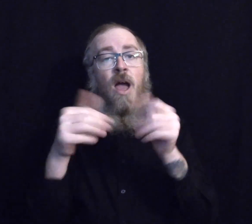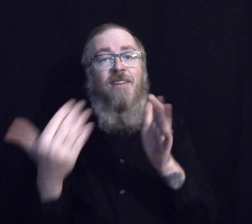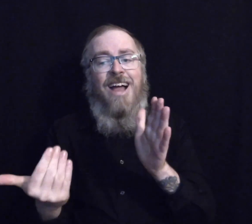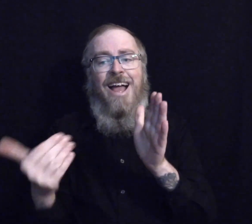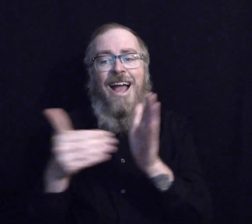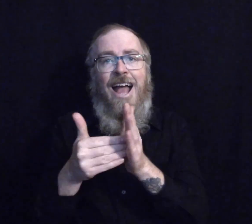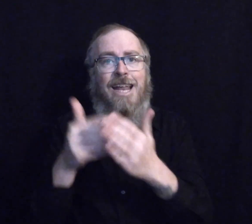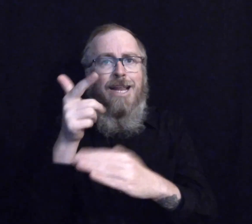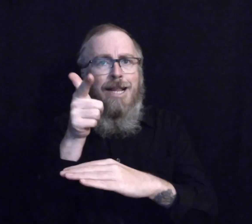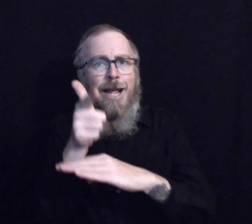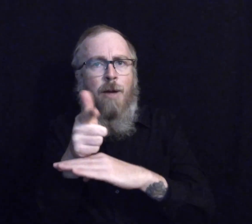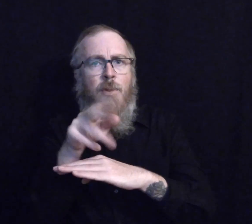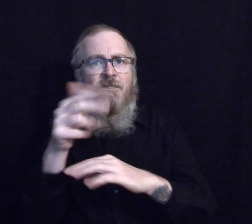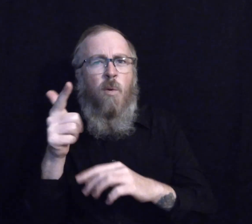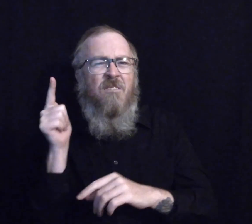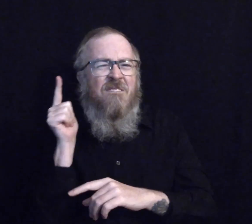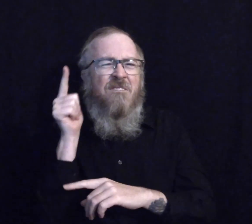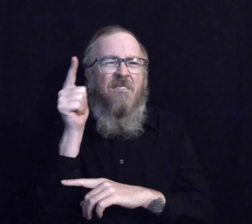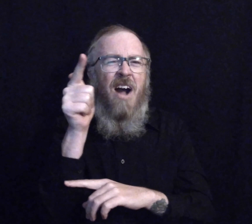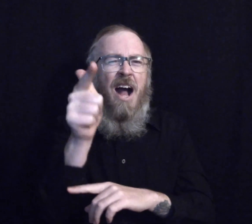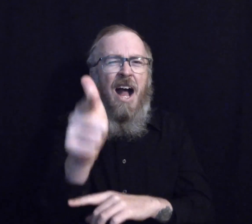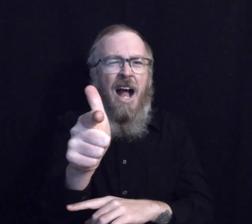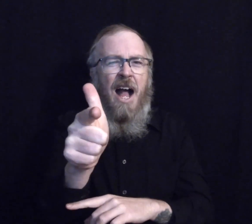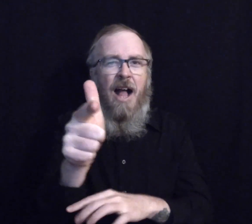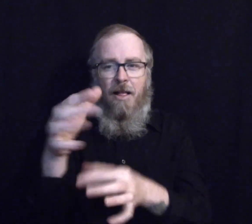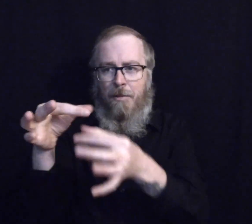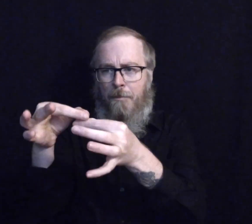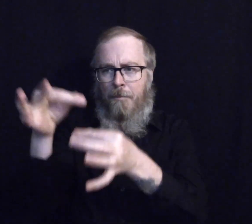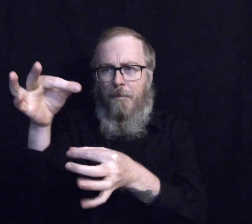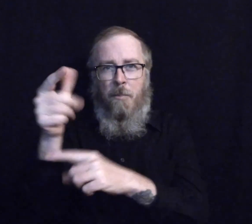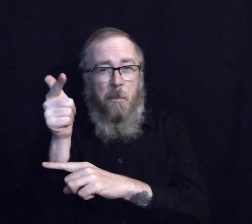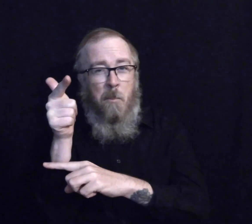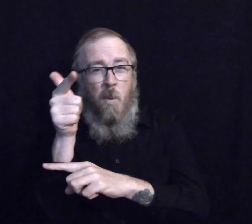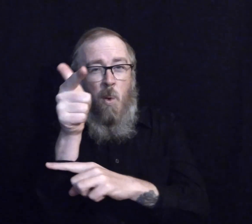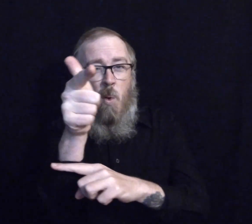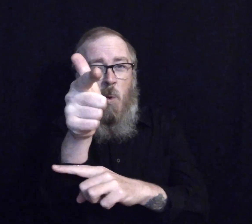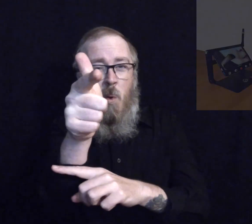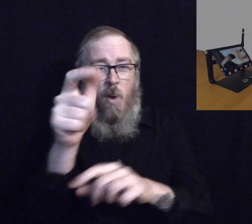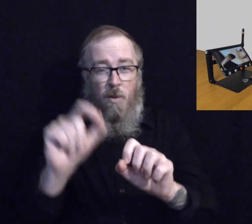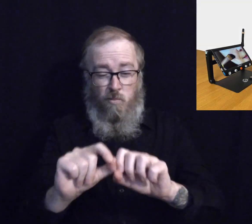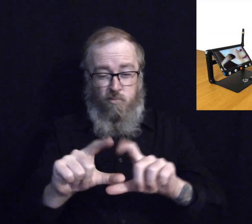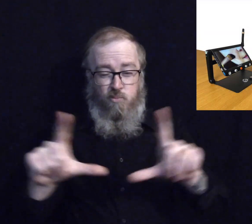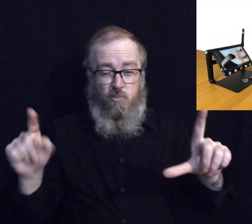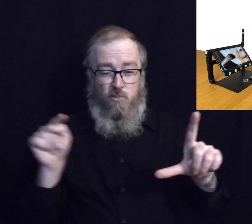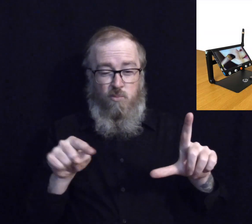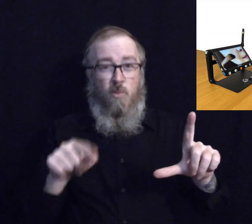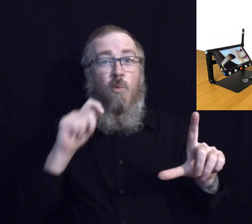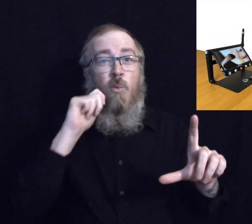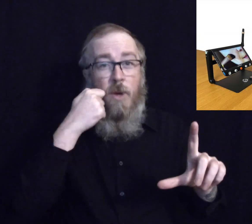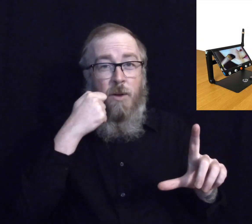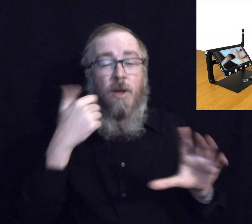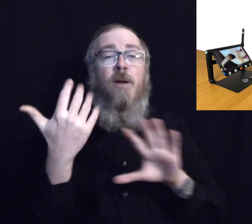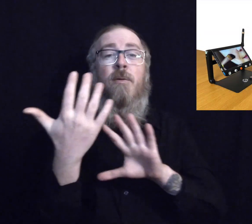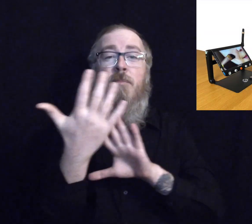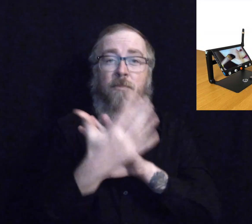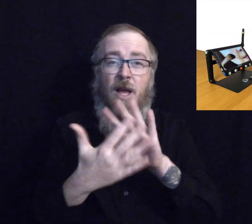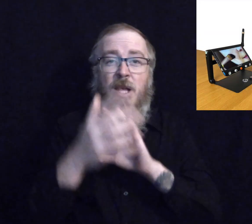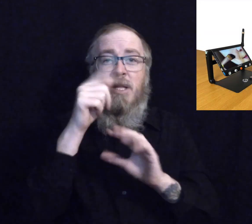Some digital magnifiers also have a separate camera that can be used to see things at distance and display them